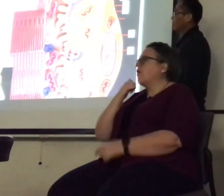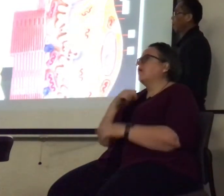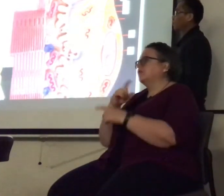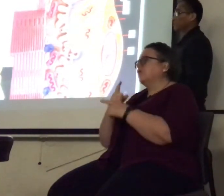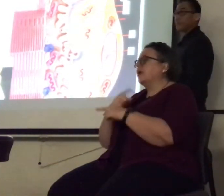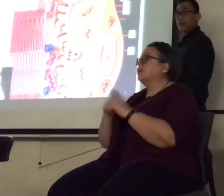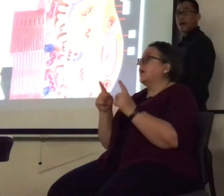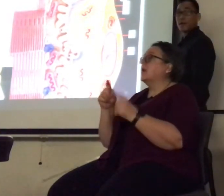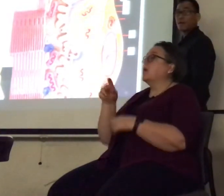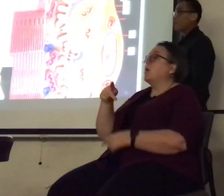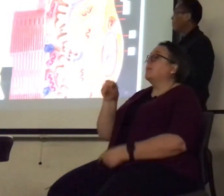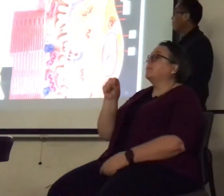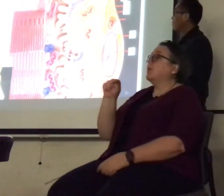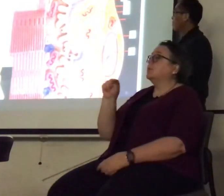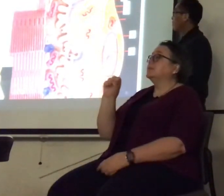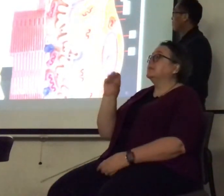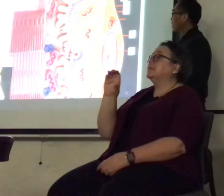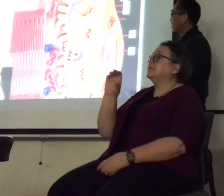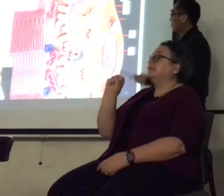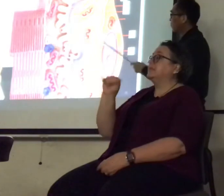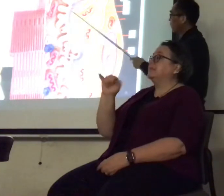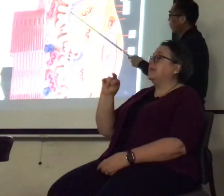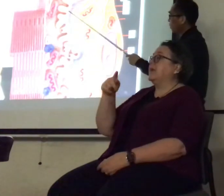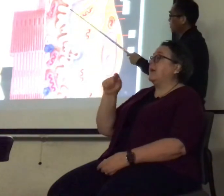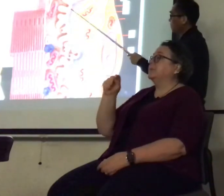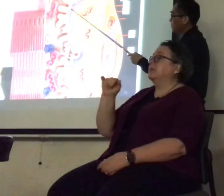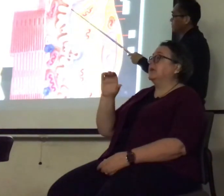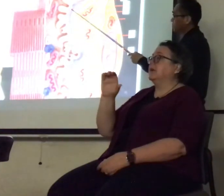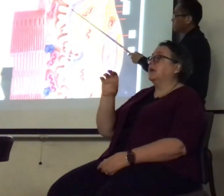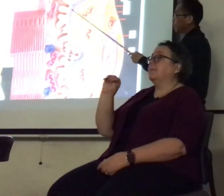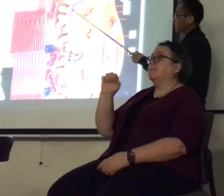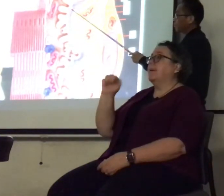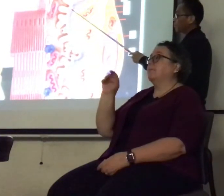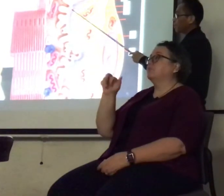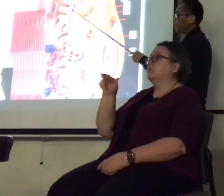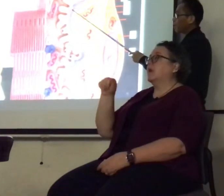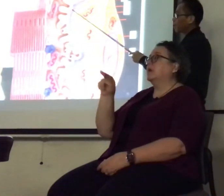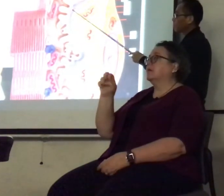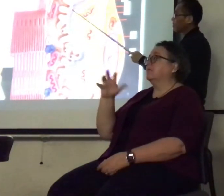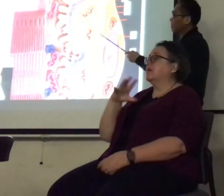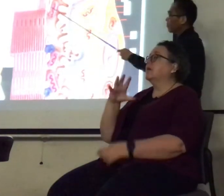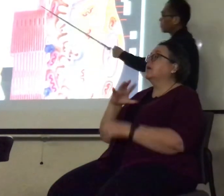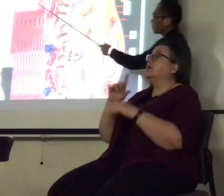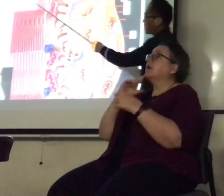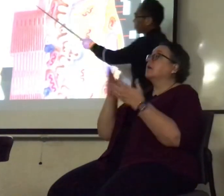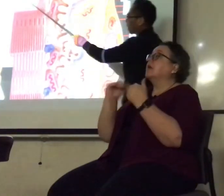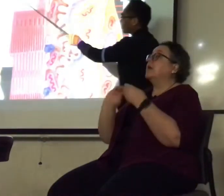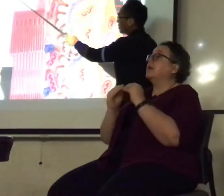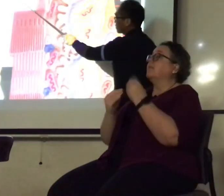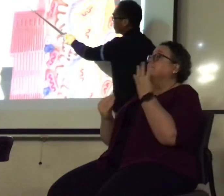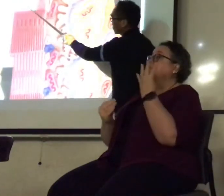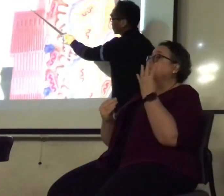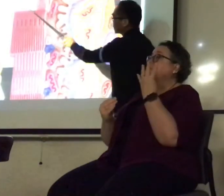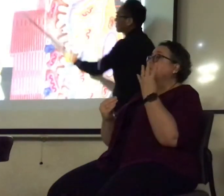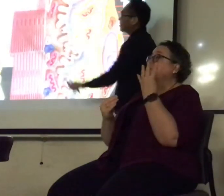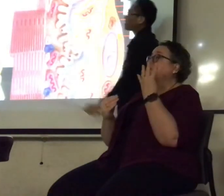membrane, I would accept that. Number 4 is the physical space. What do we call that? Well, it's right here,